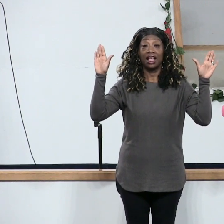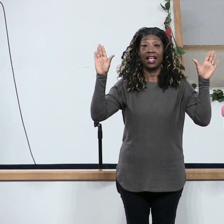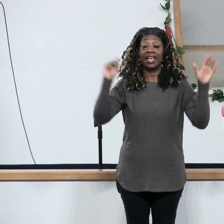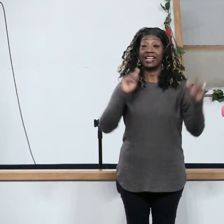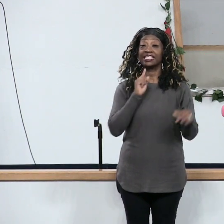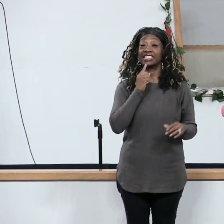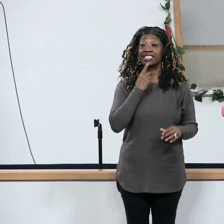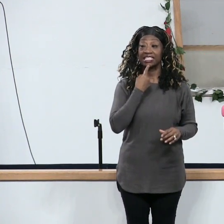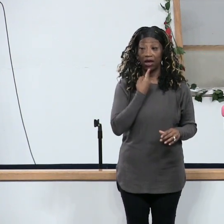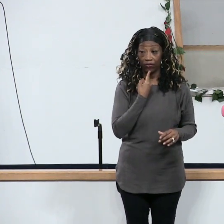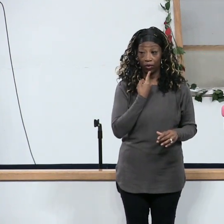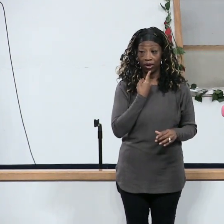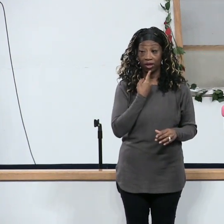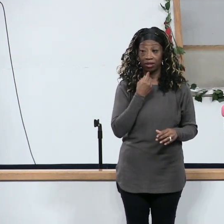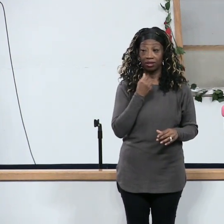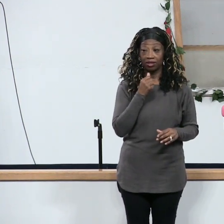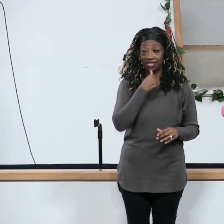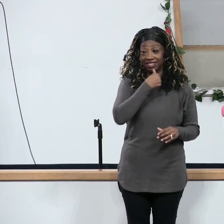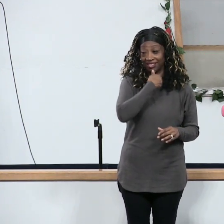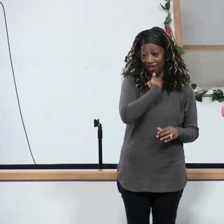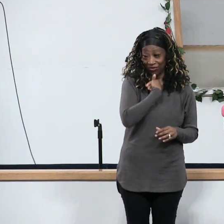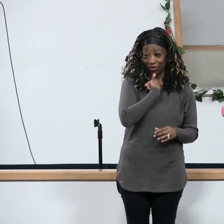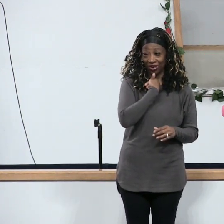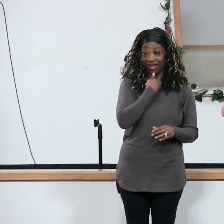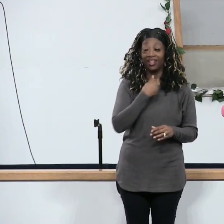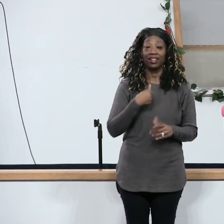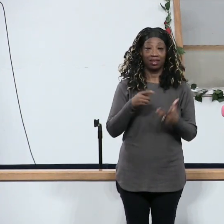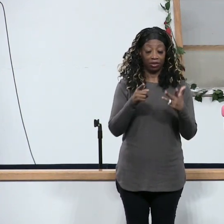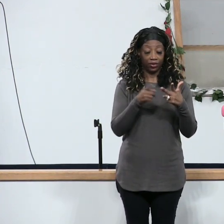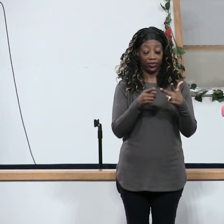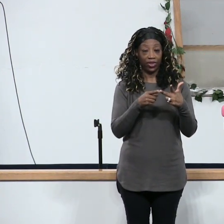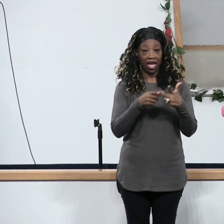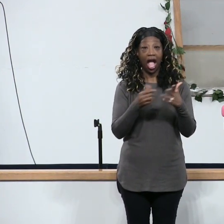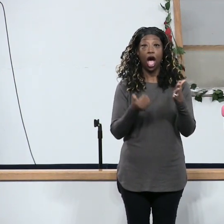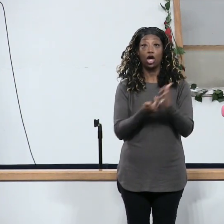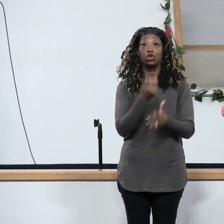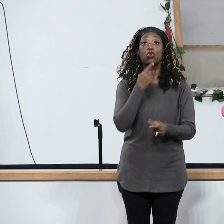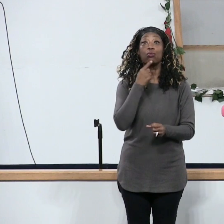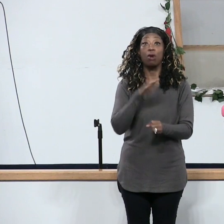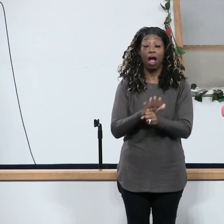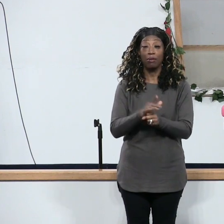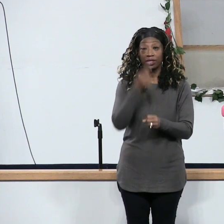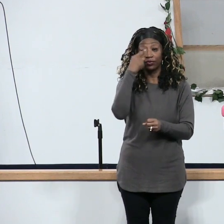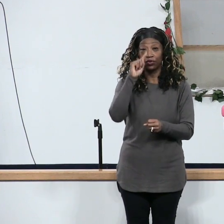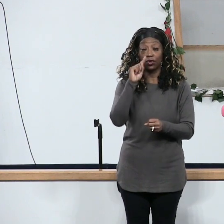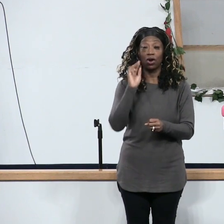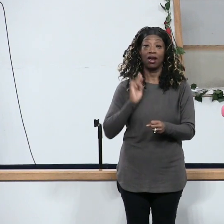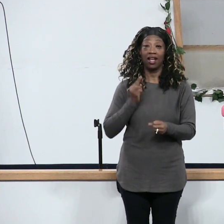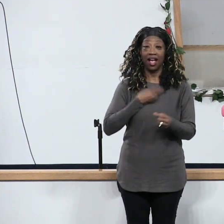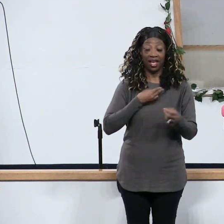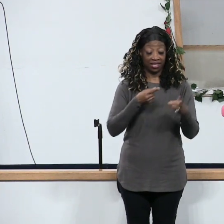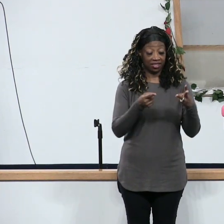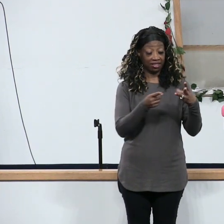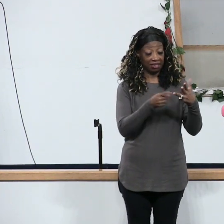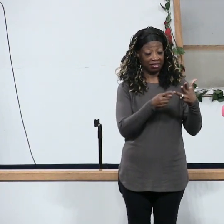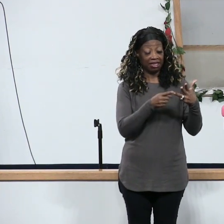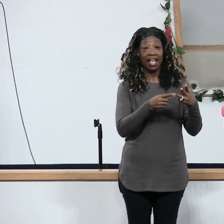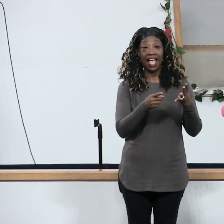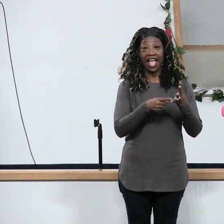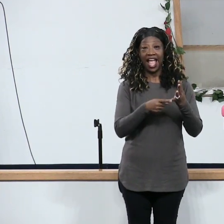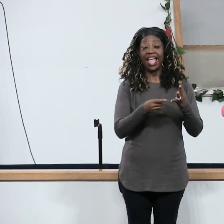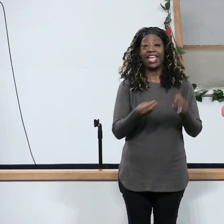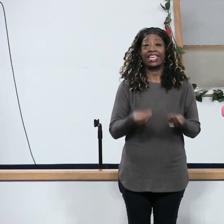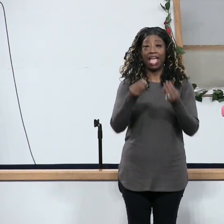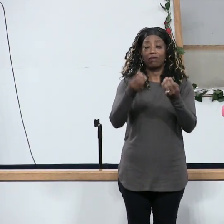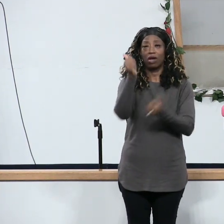suffering, remembering he provided for the new covenant for us, remembering how he gave up everything